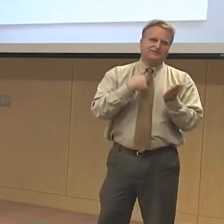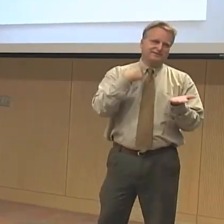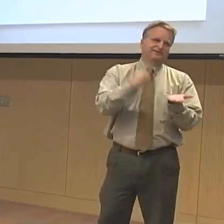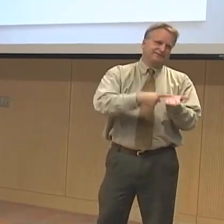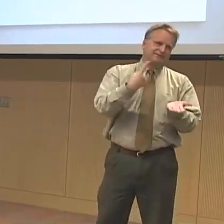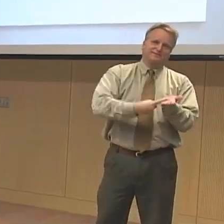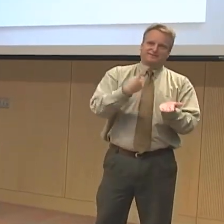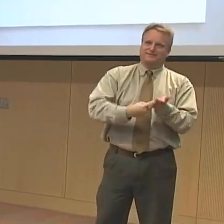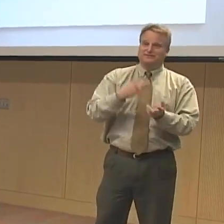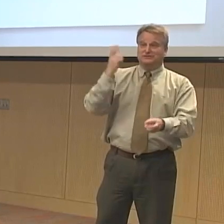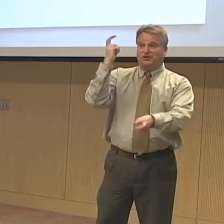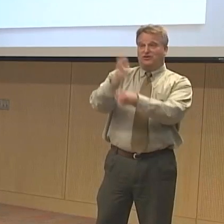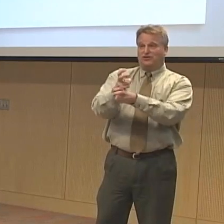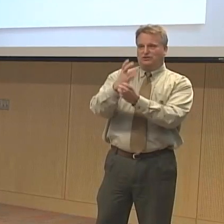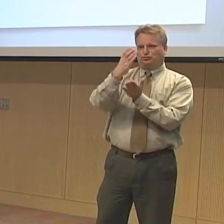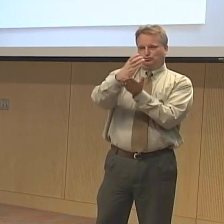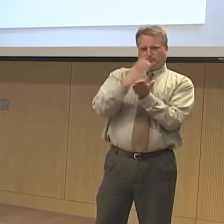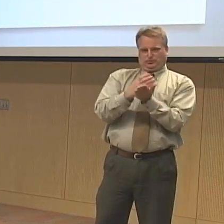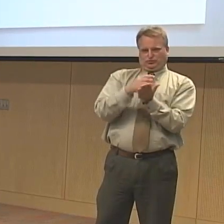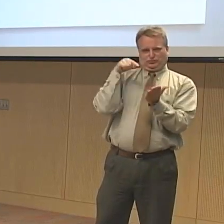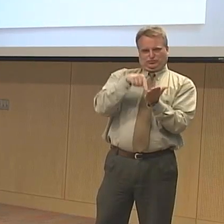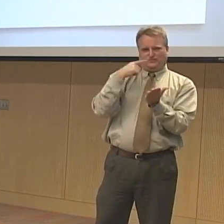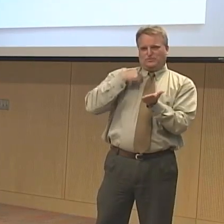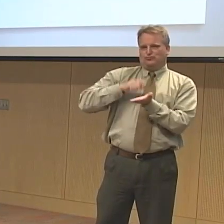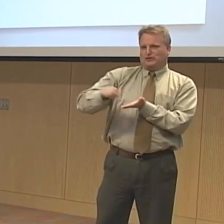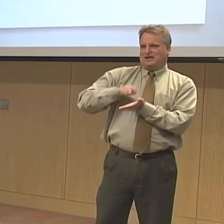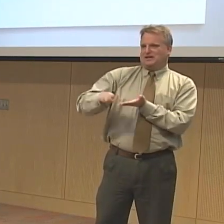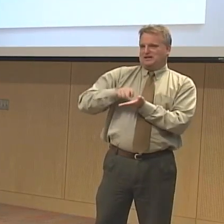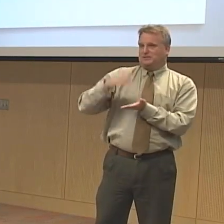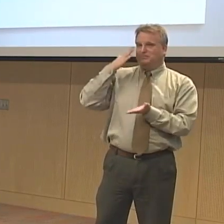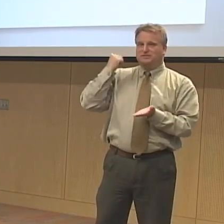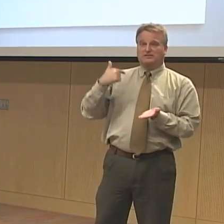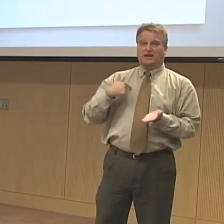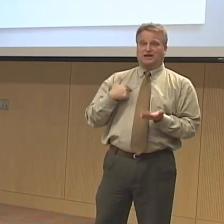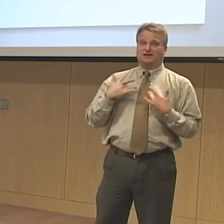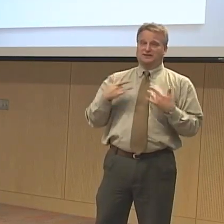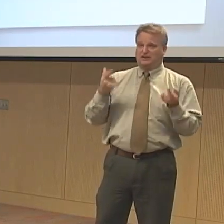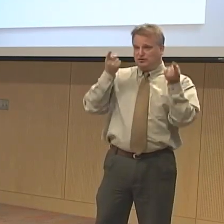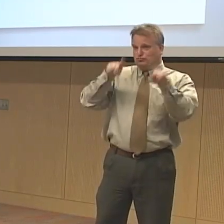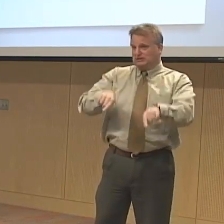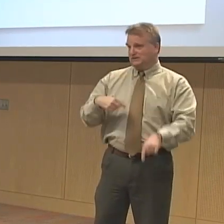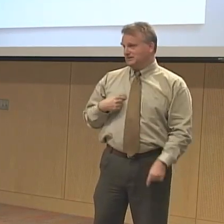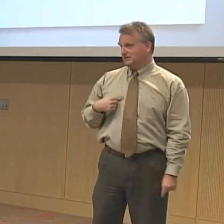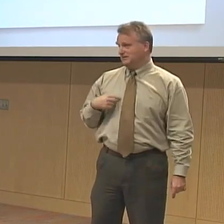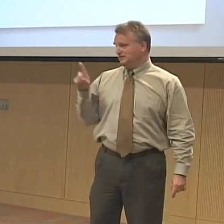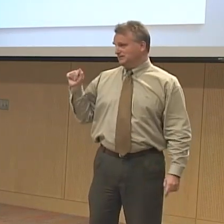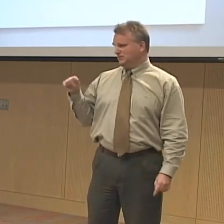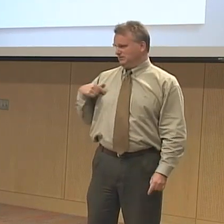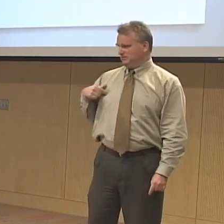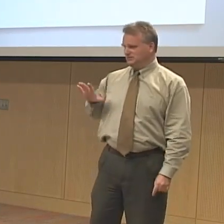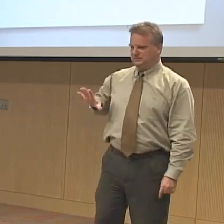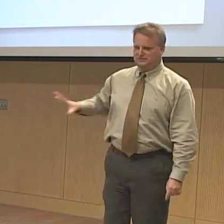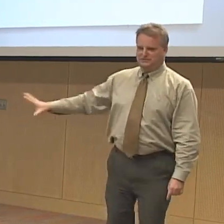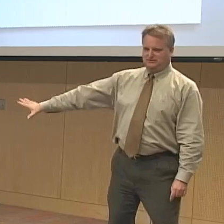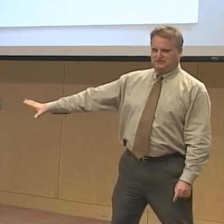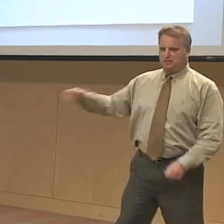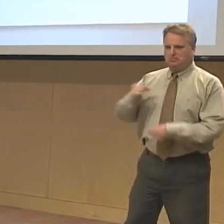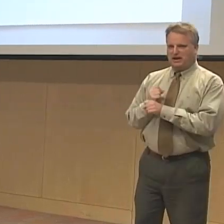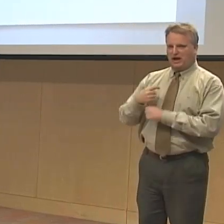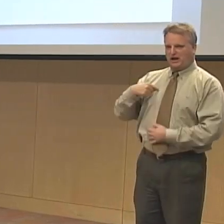And in my book, I discuss this. This is a very difficult chapter that I wrote because I must admit that I also